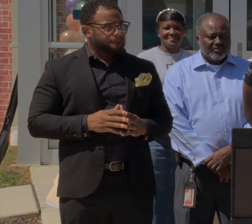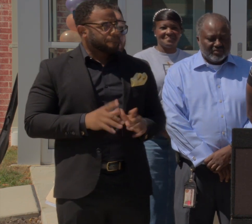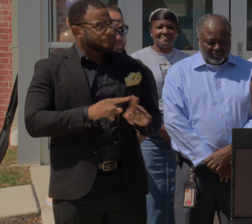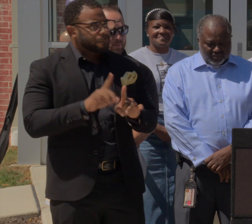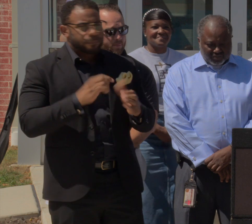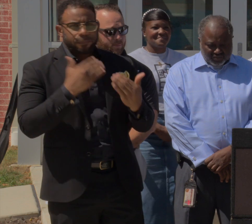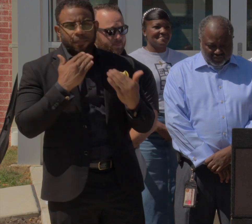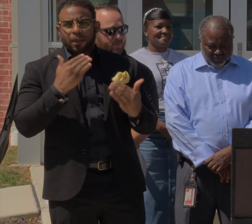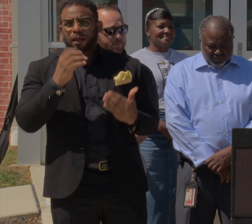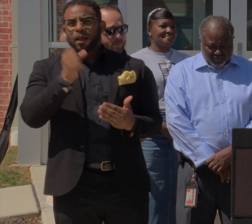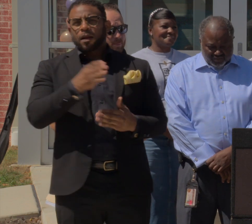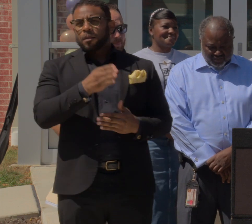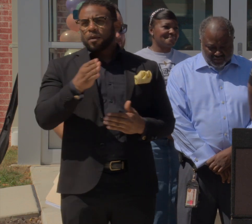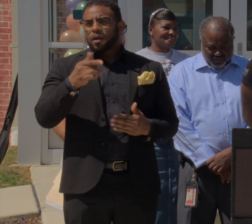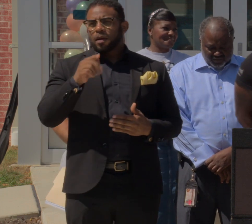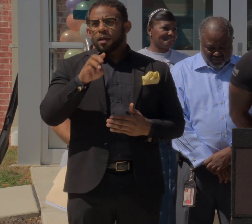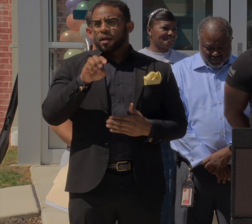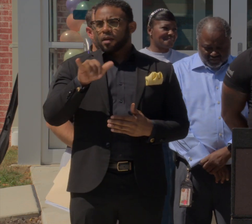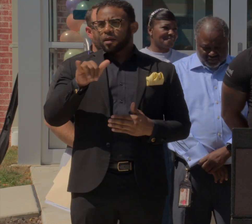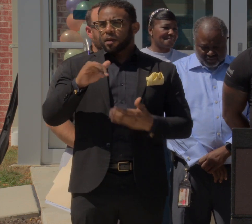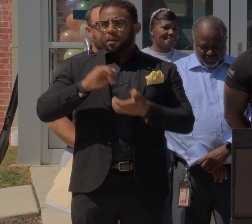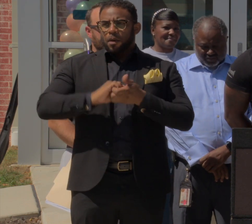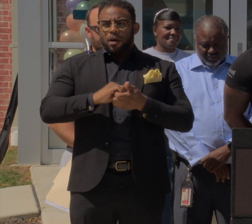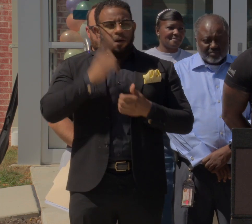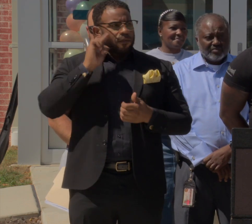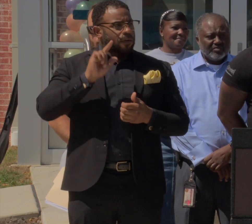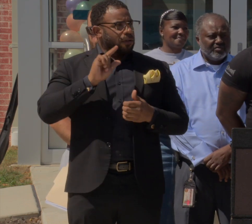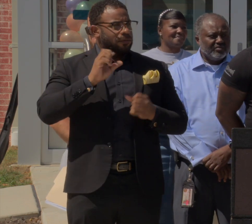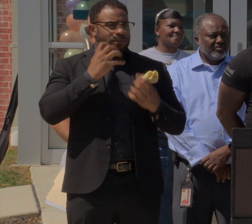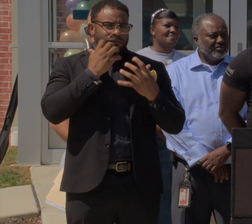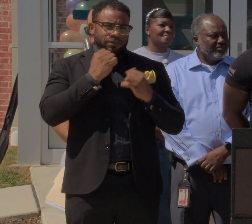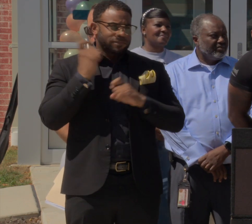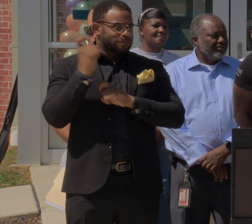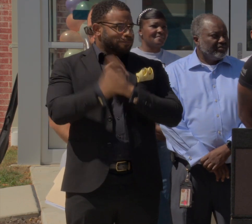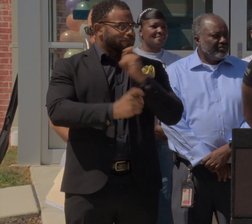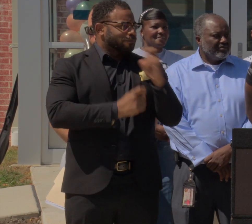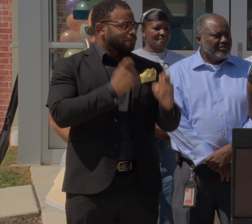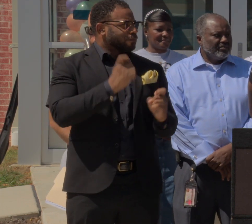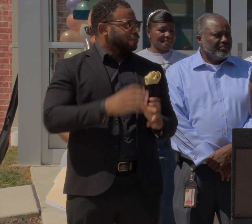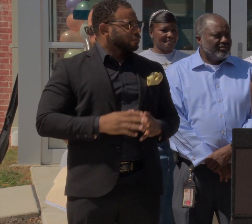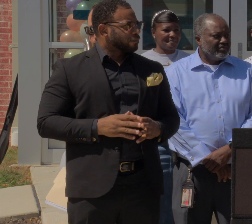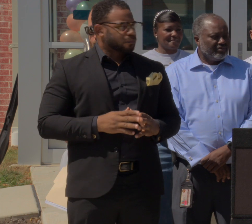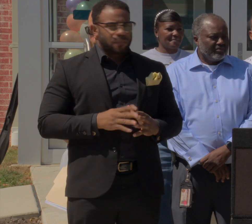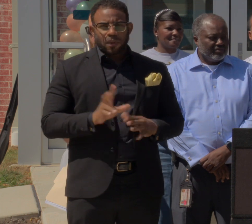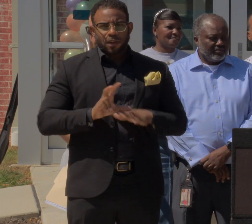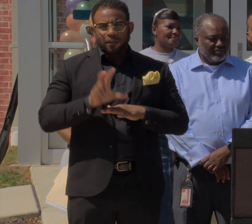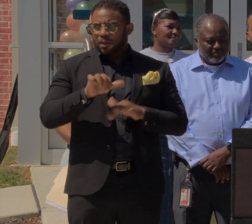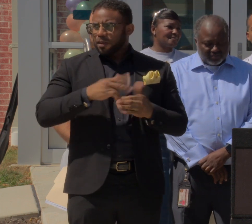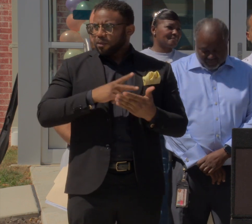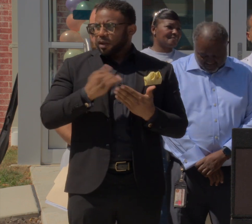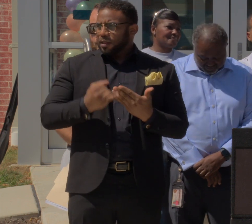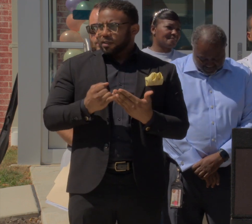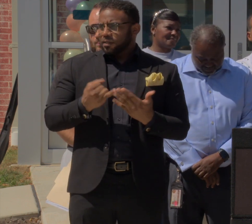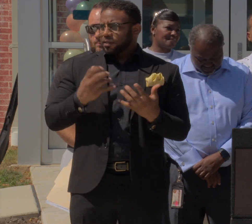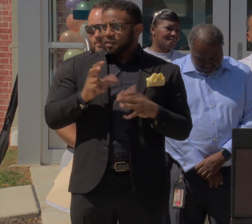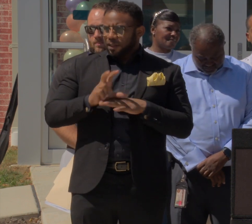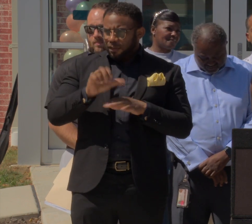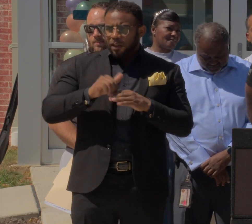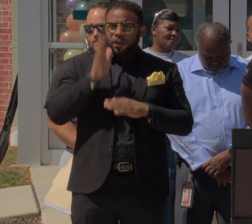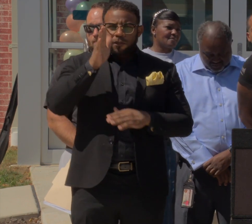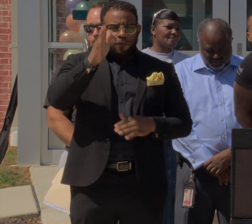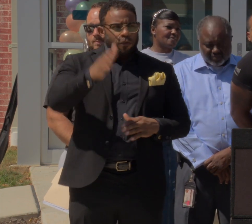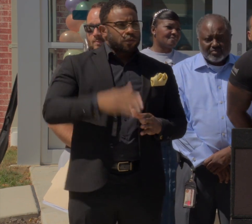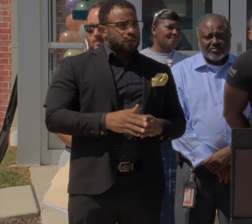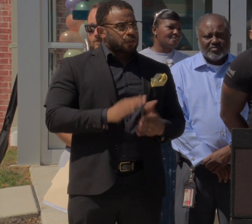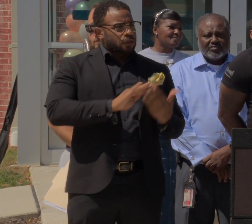Also want to thank South Baltimore Gateway Partnership for their invaluable contribution. Your investment in this project is an investment in the